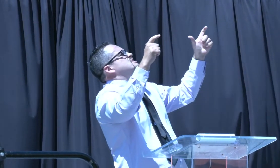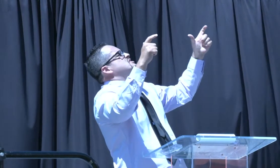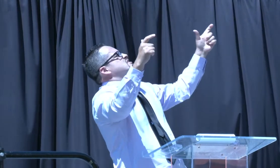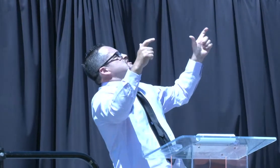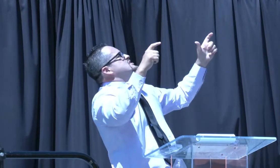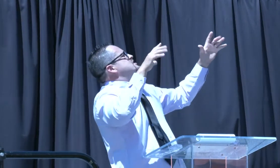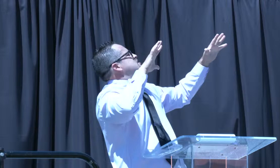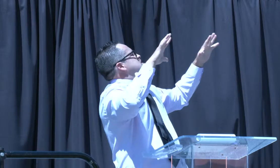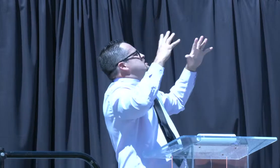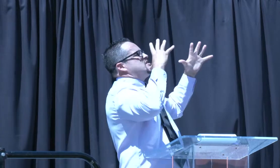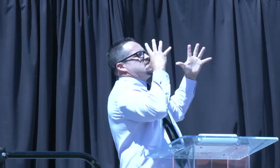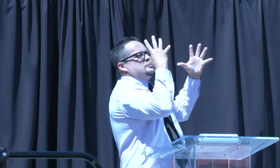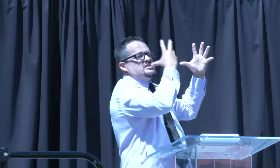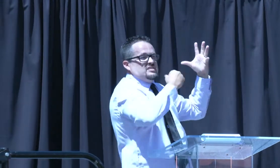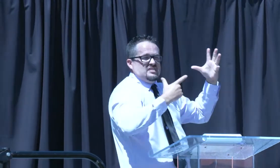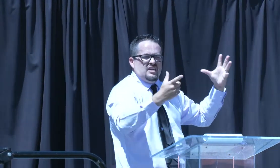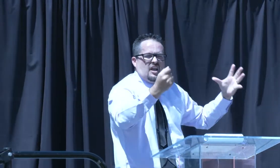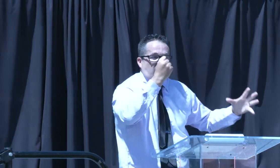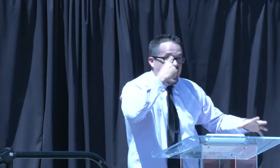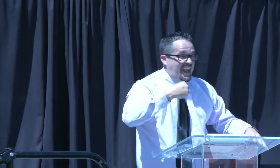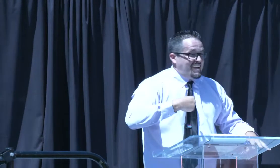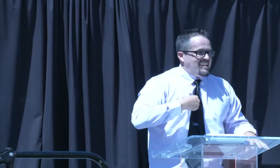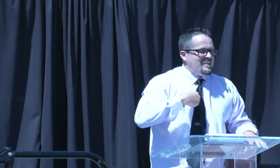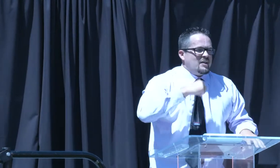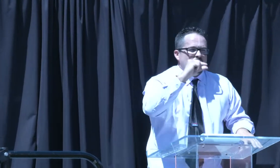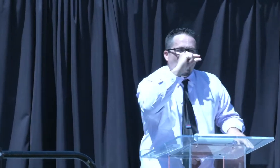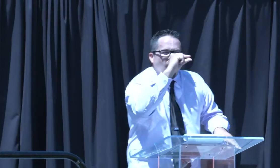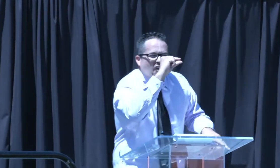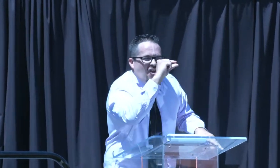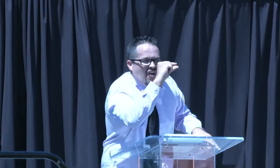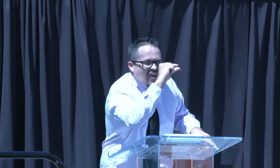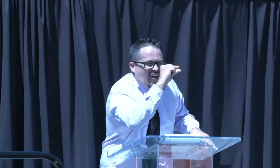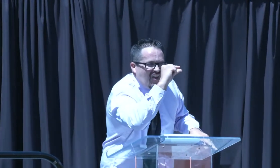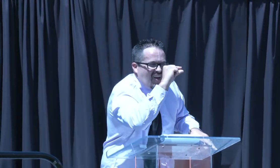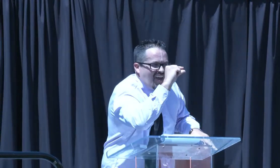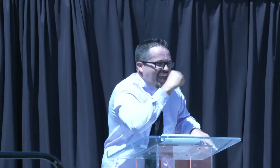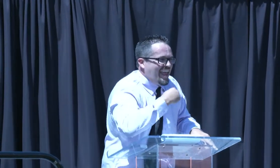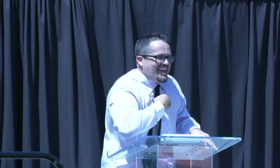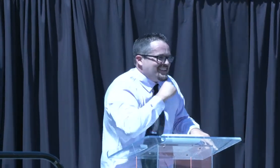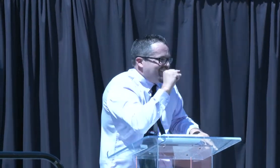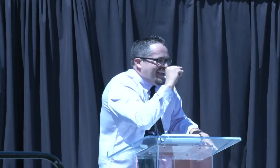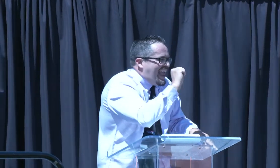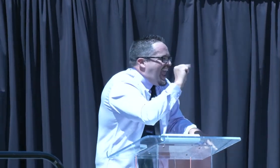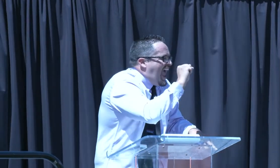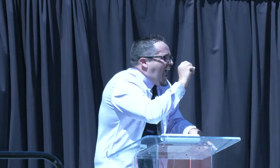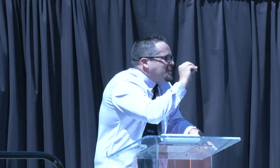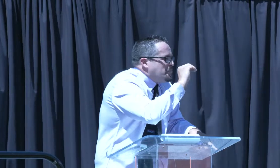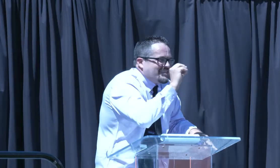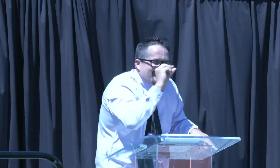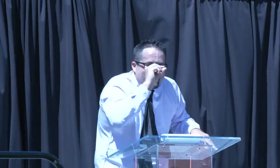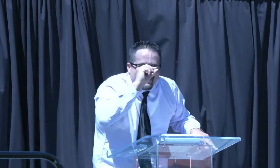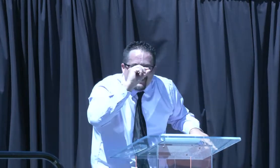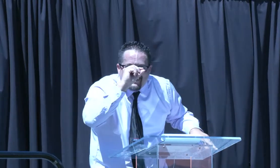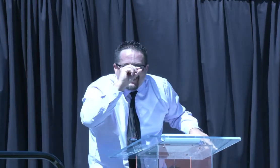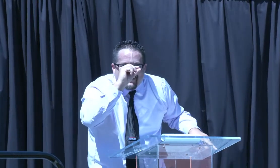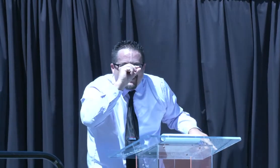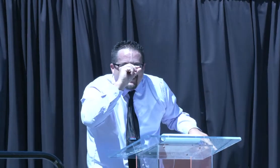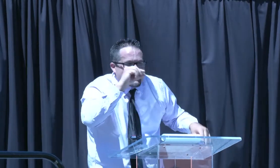Visit the national parks. Their sheer majesty may remind you of your own atomic